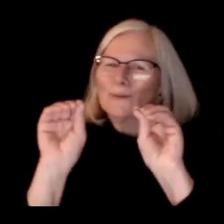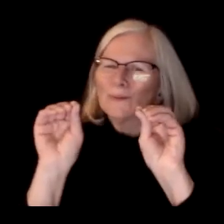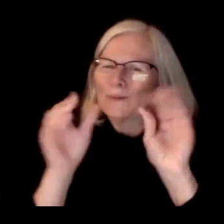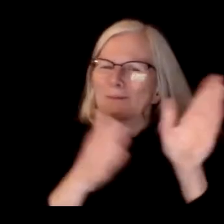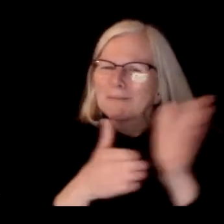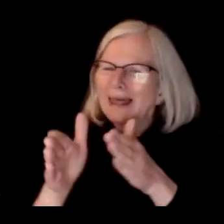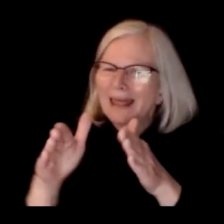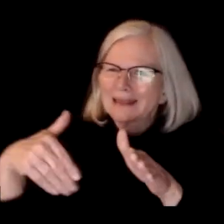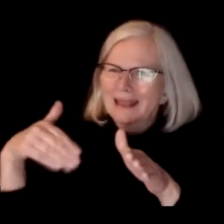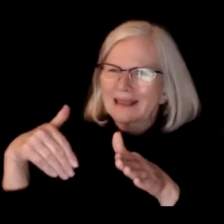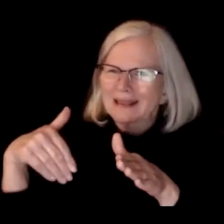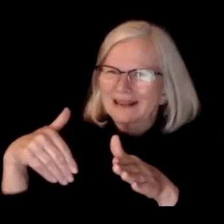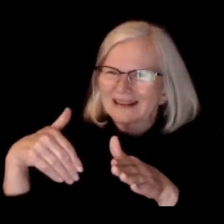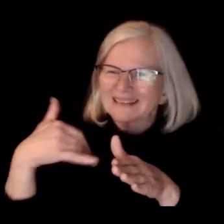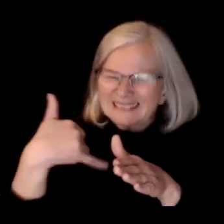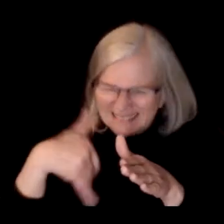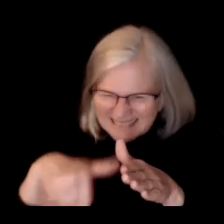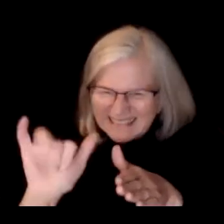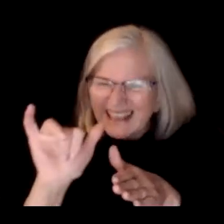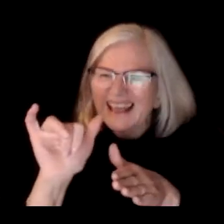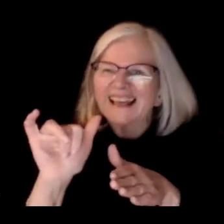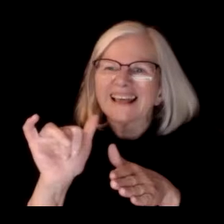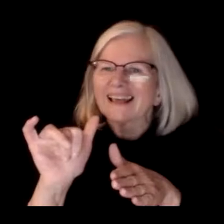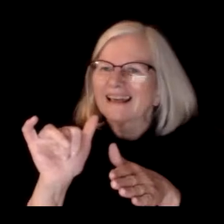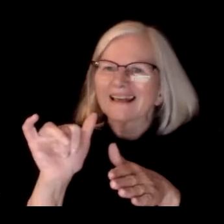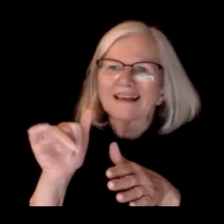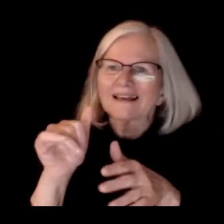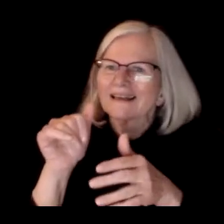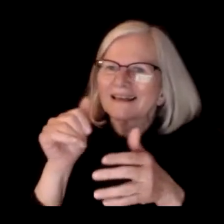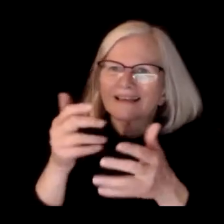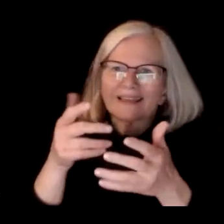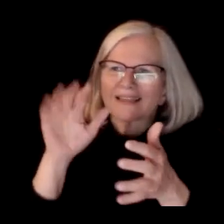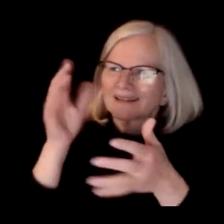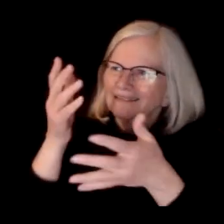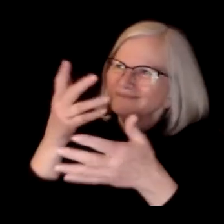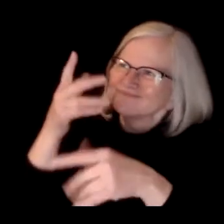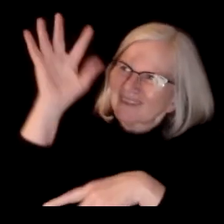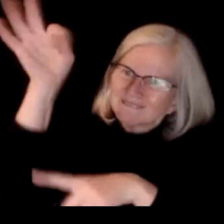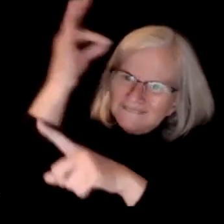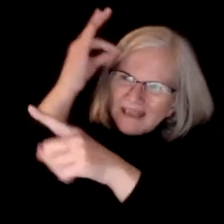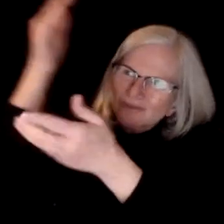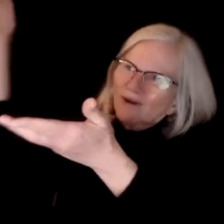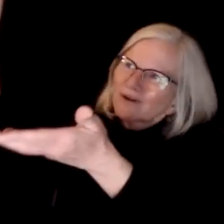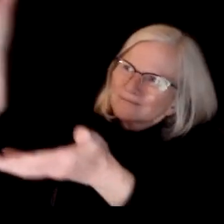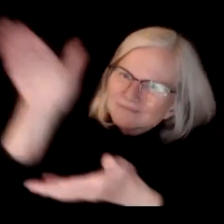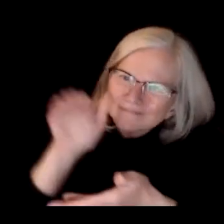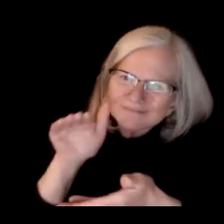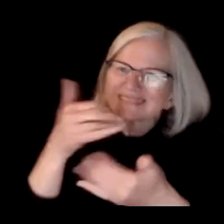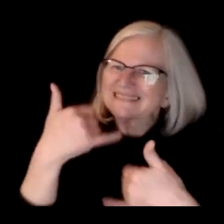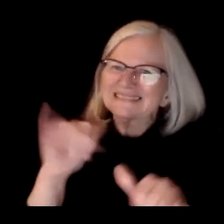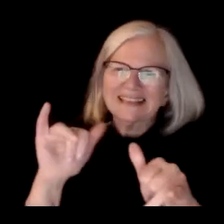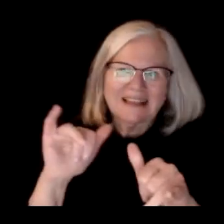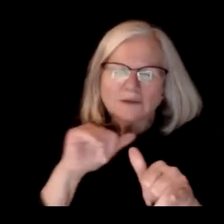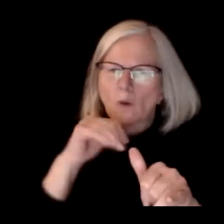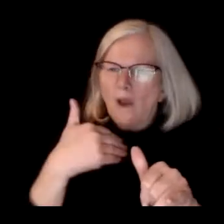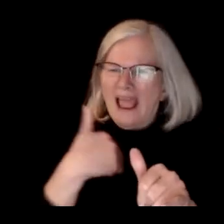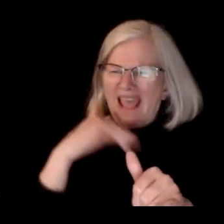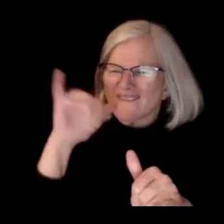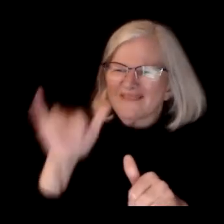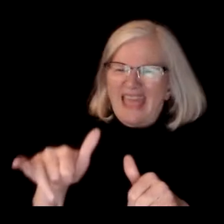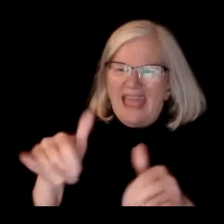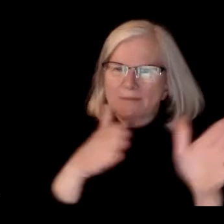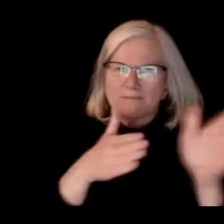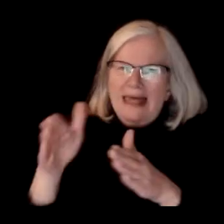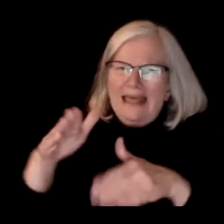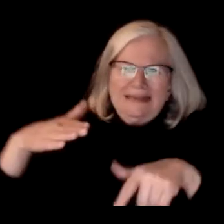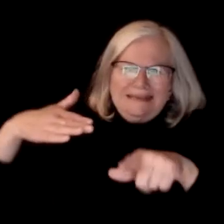in light of the federal changes from earlier this week, and that we don't have that announcement ready for today. That's